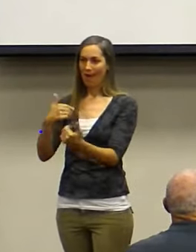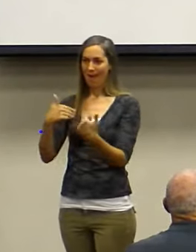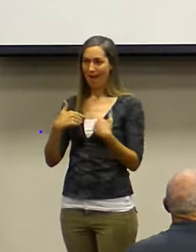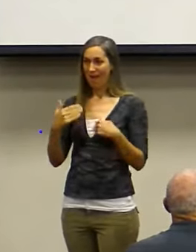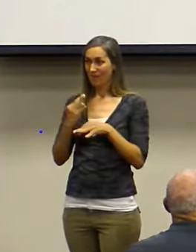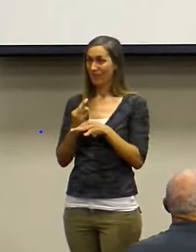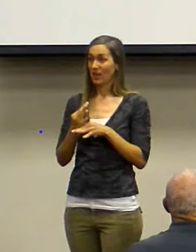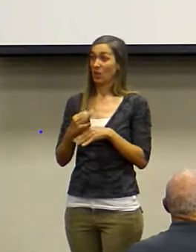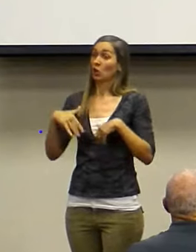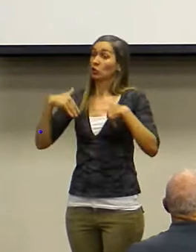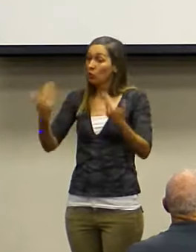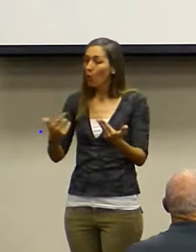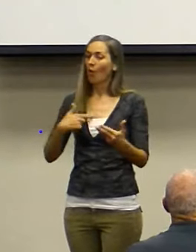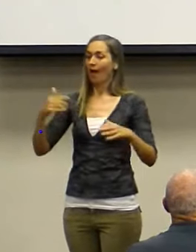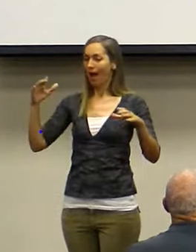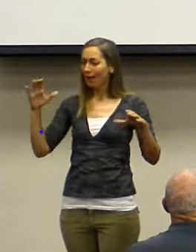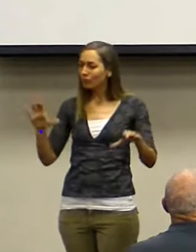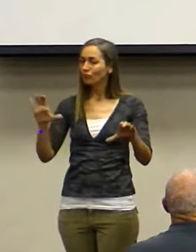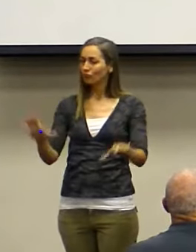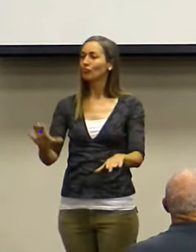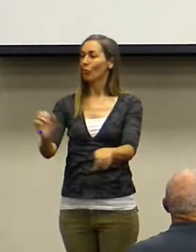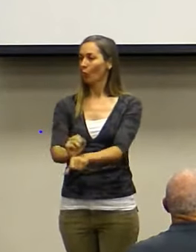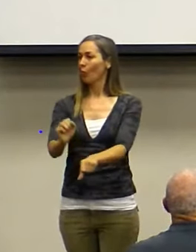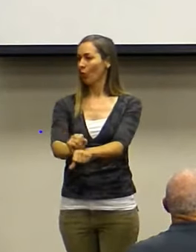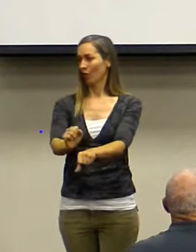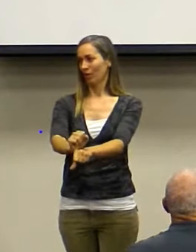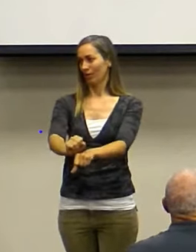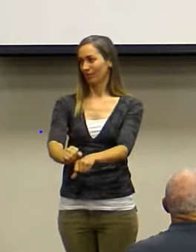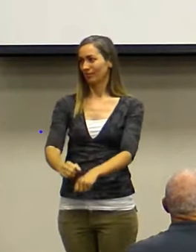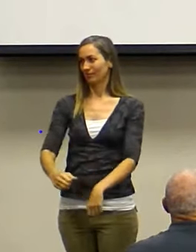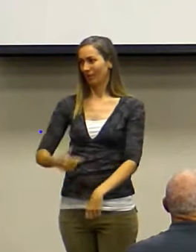forth and do the work in obedience to what the Lord has already prepared for me.